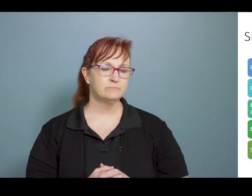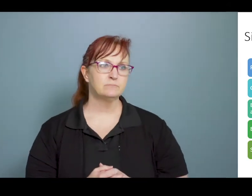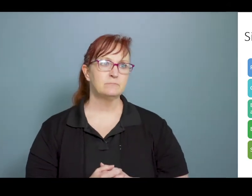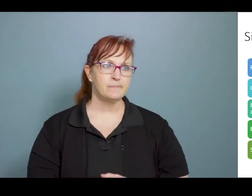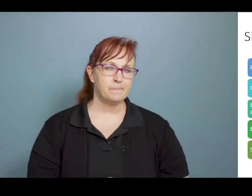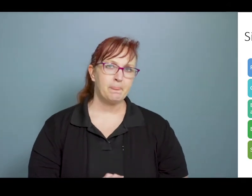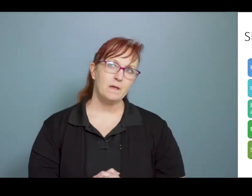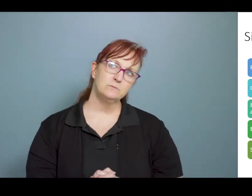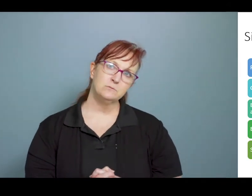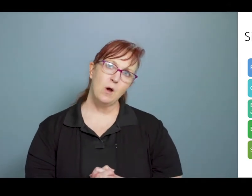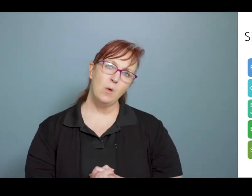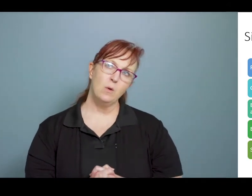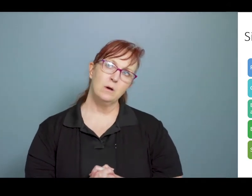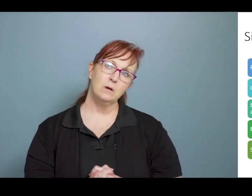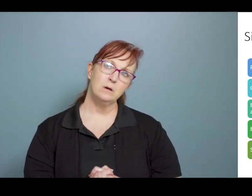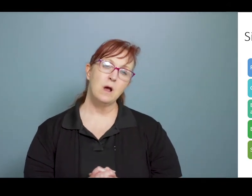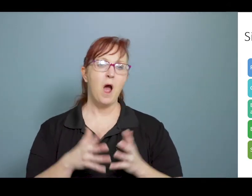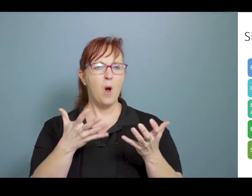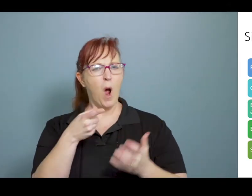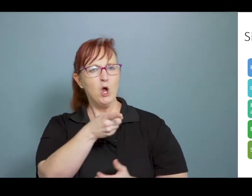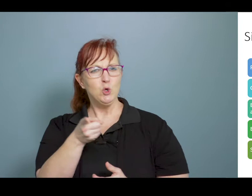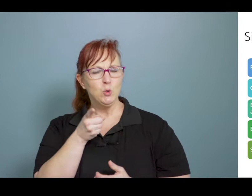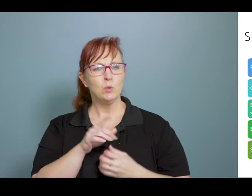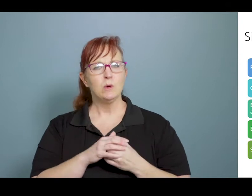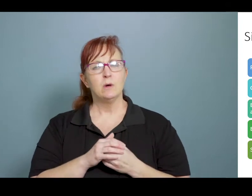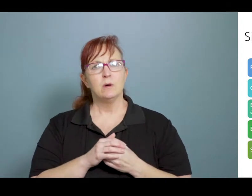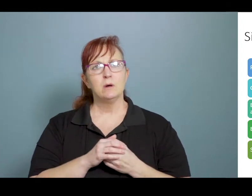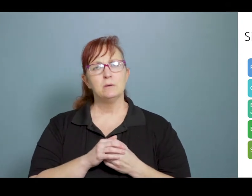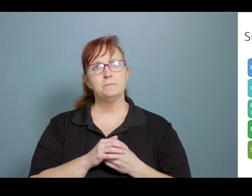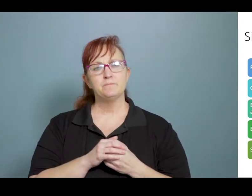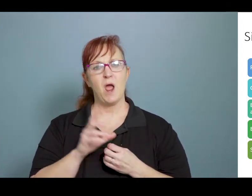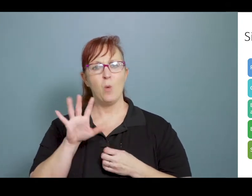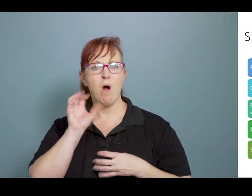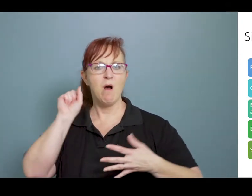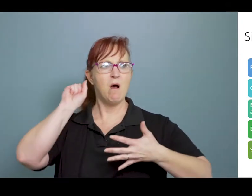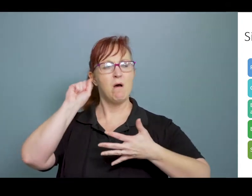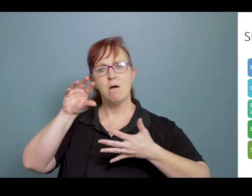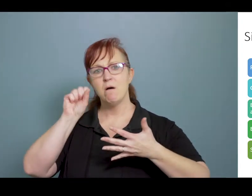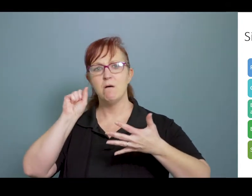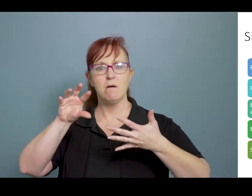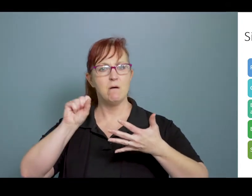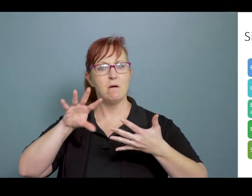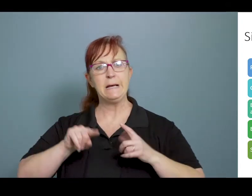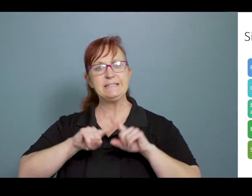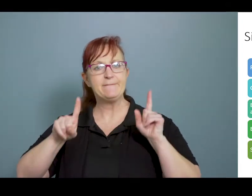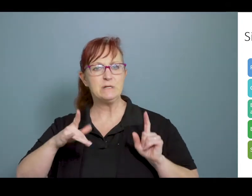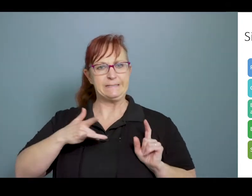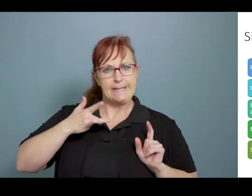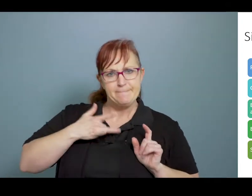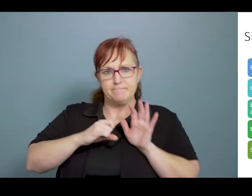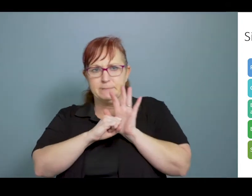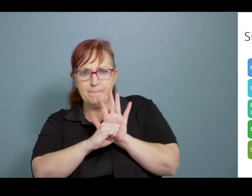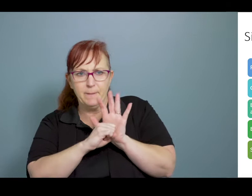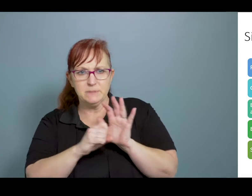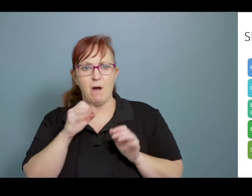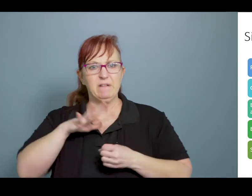So I would like people to just, as I read through these signs and symptoms of distress, kind of